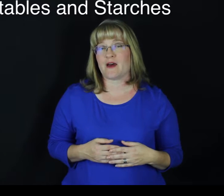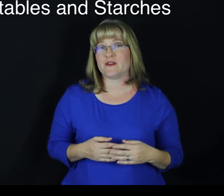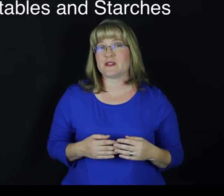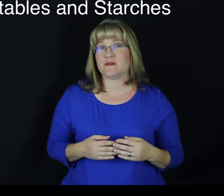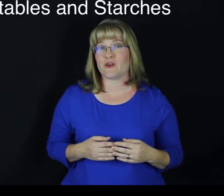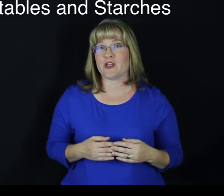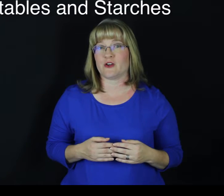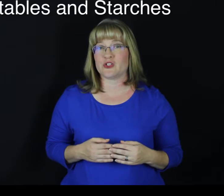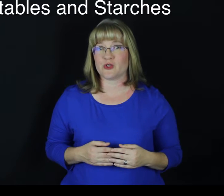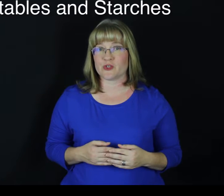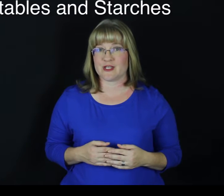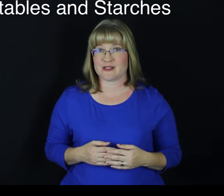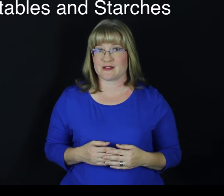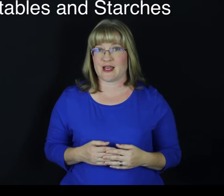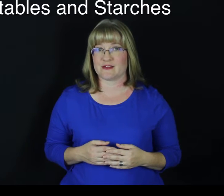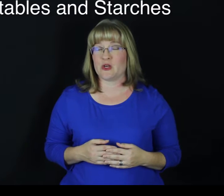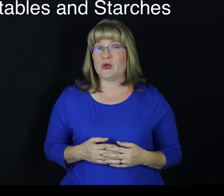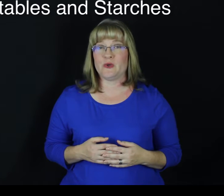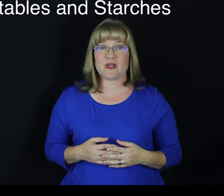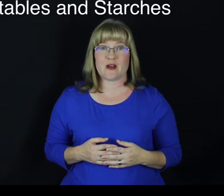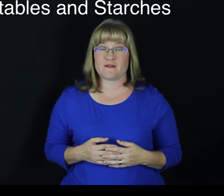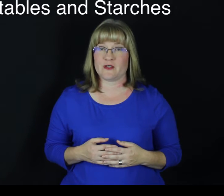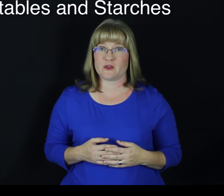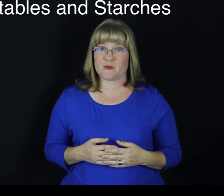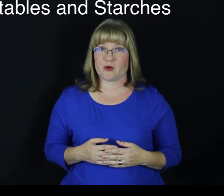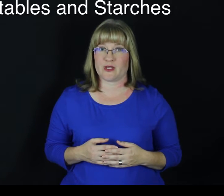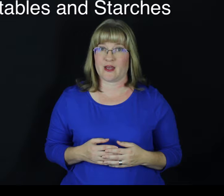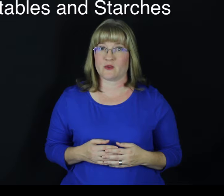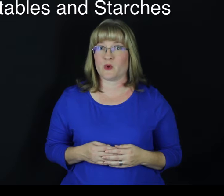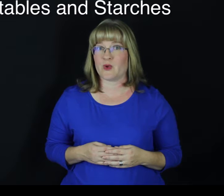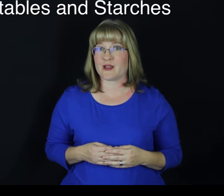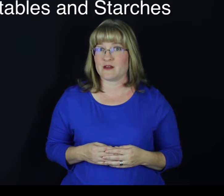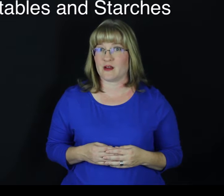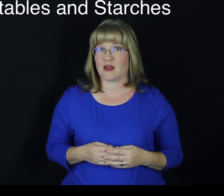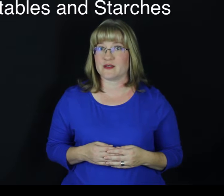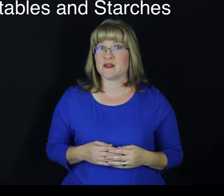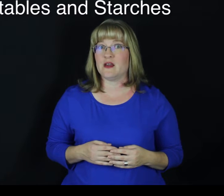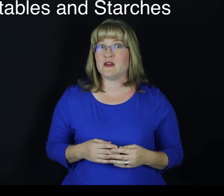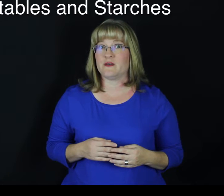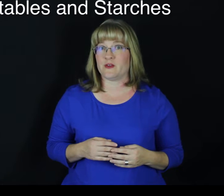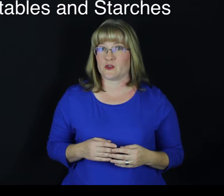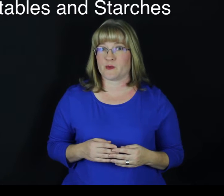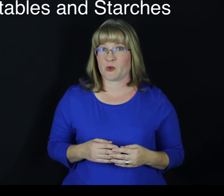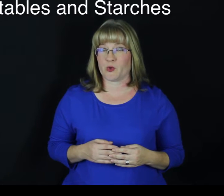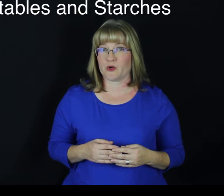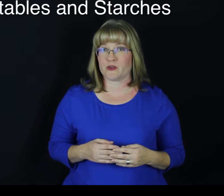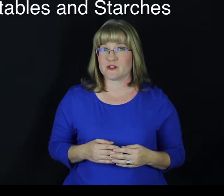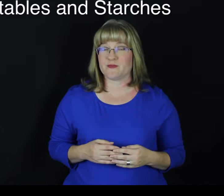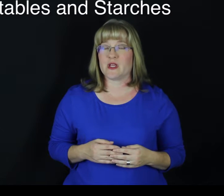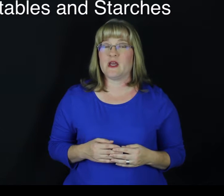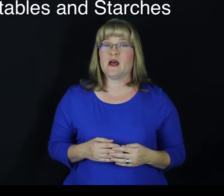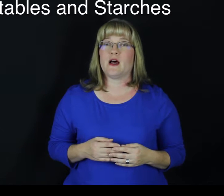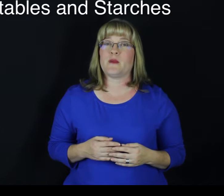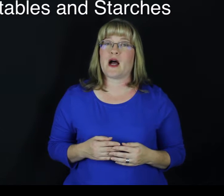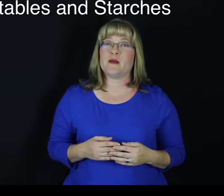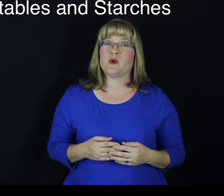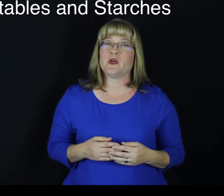have some very young children in this class who cannot fingerspell yet or recognize the fingerspelled words, I am going